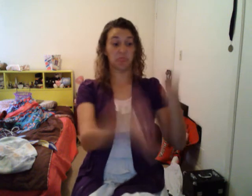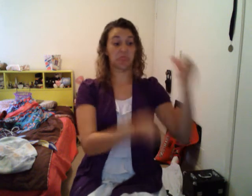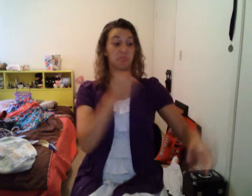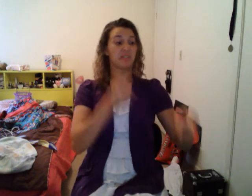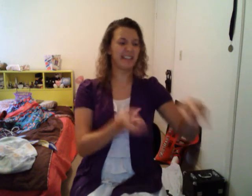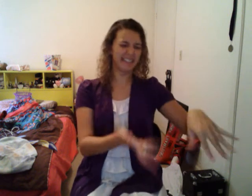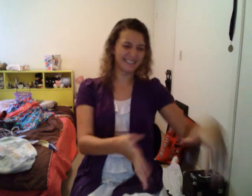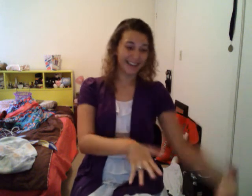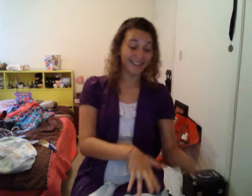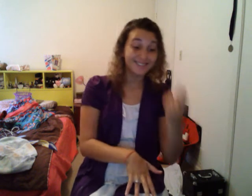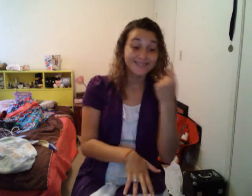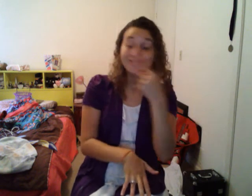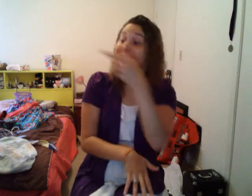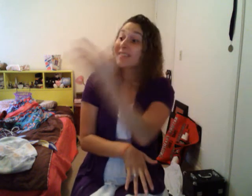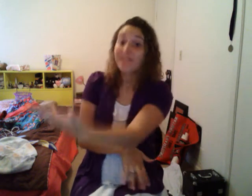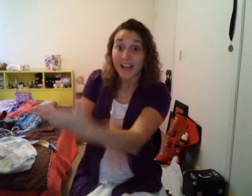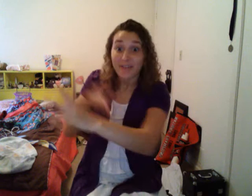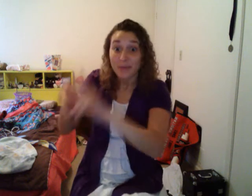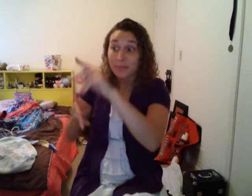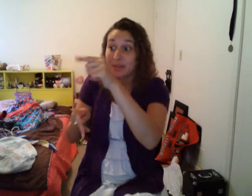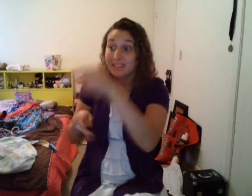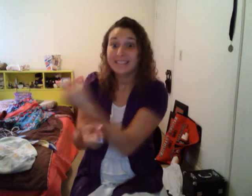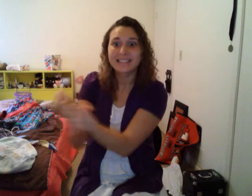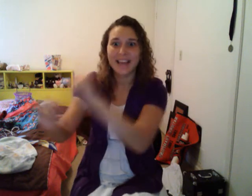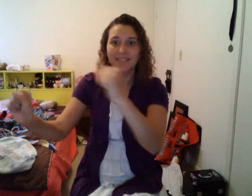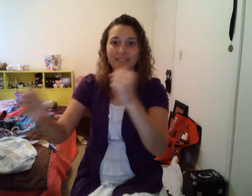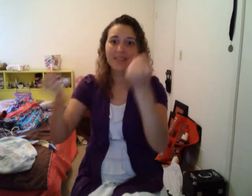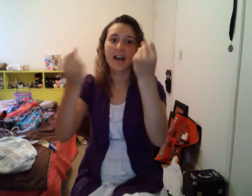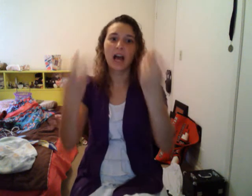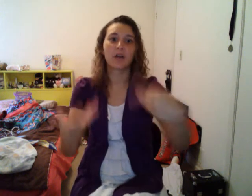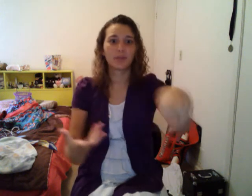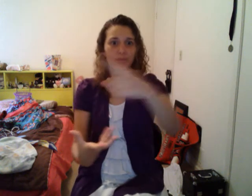save the 5. How many would do it?